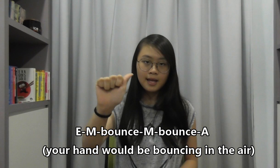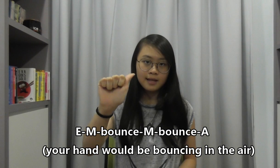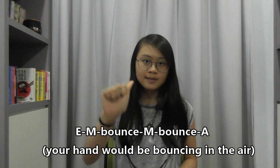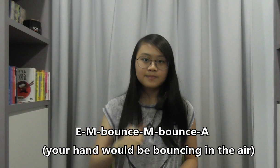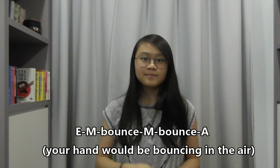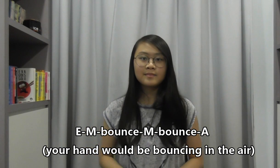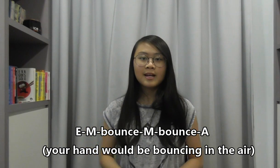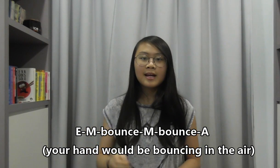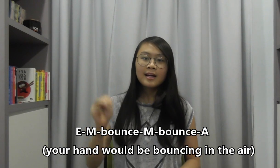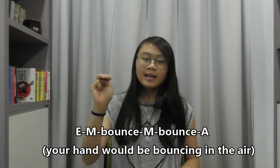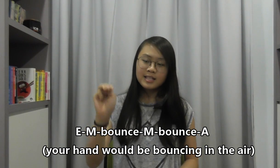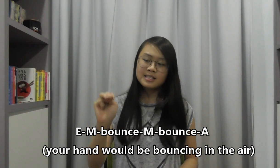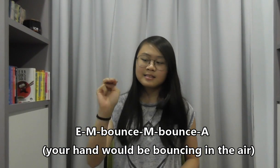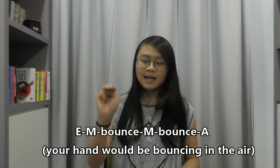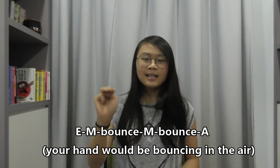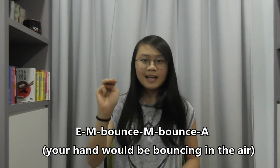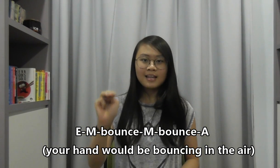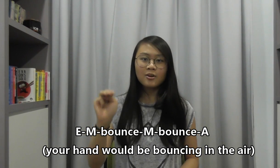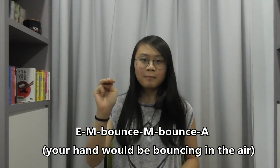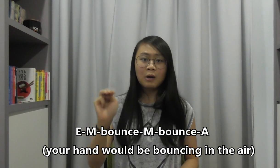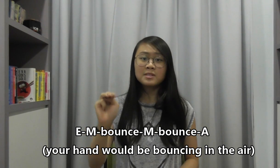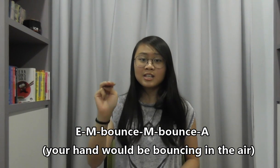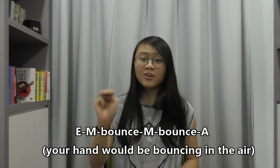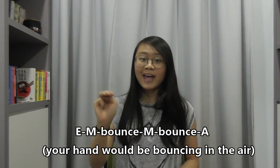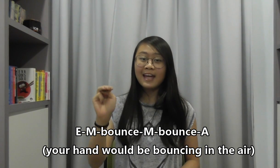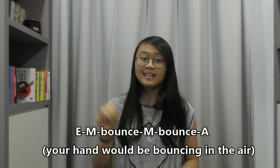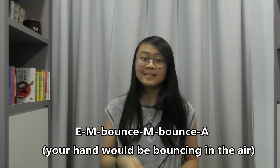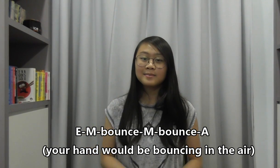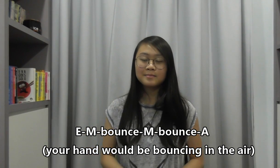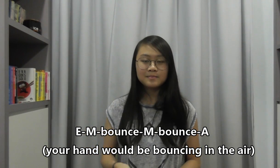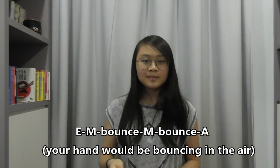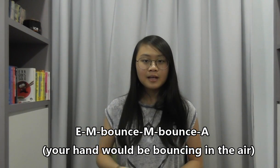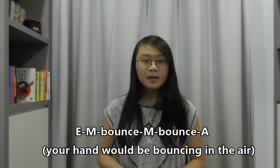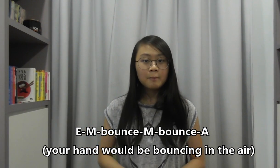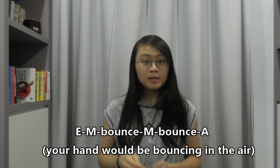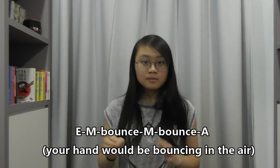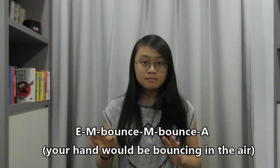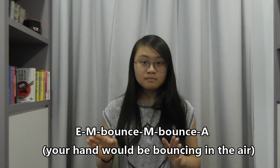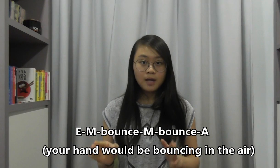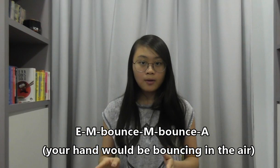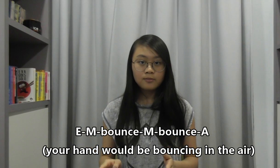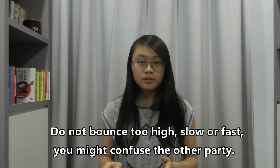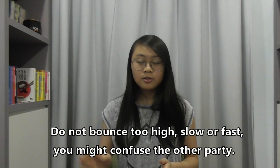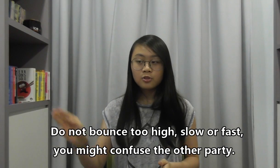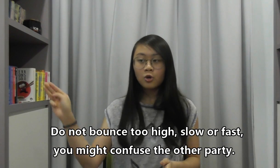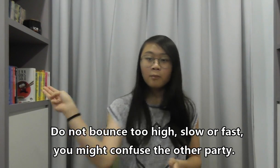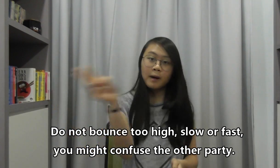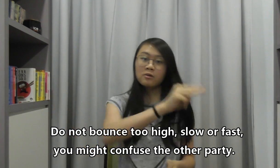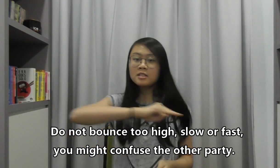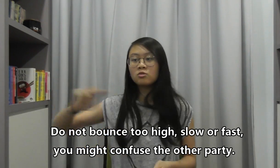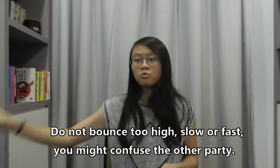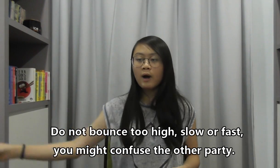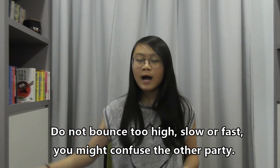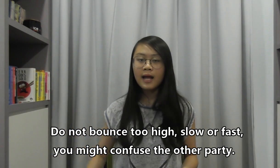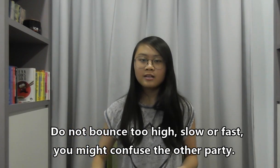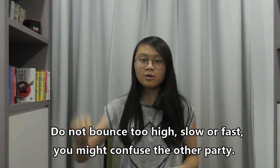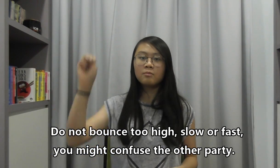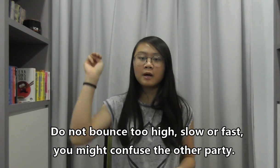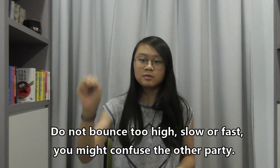A. It's kind of like you're bouncing your hand, but however, don't bounce it too wide, don't bounce